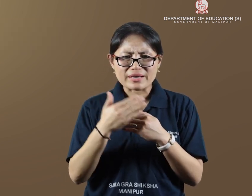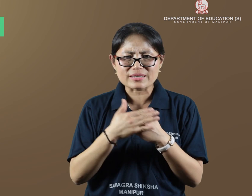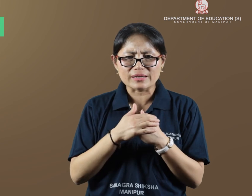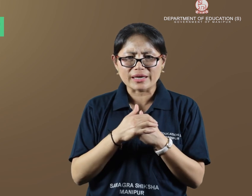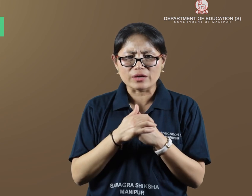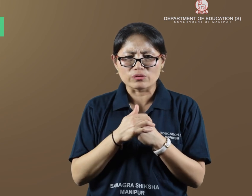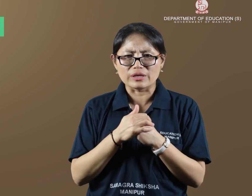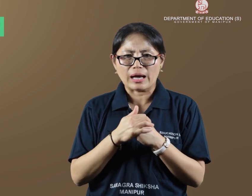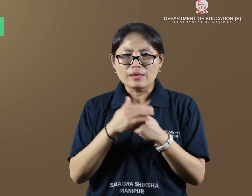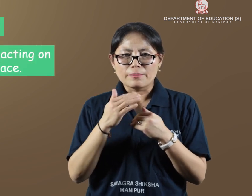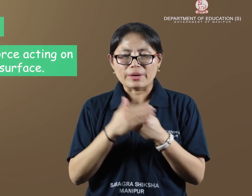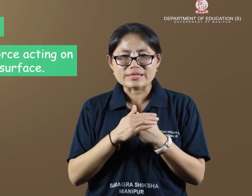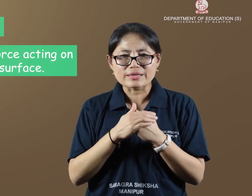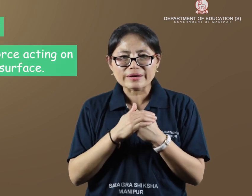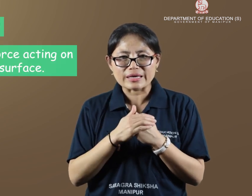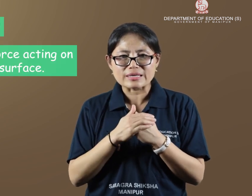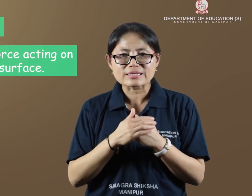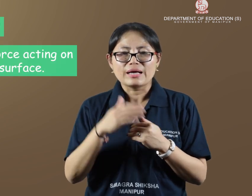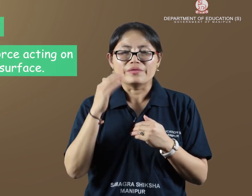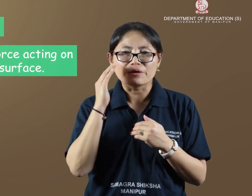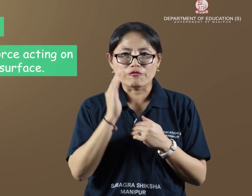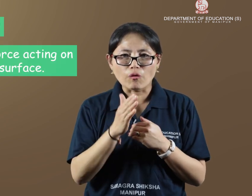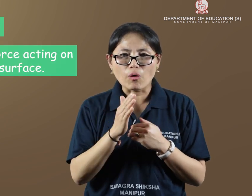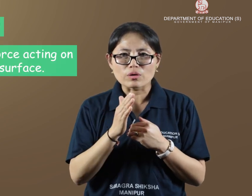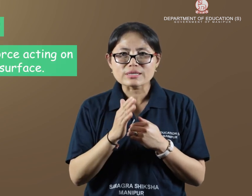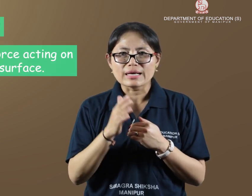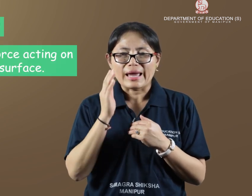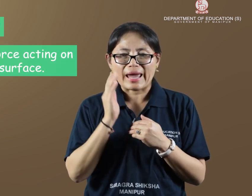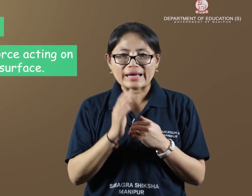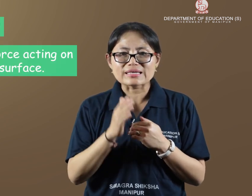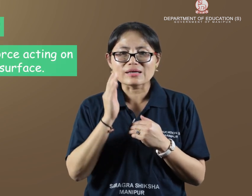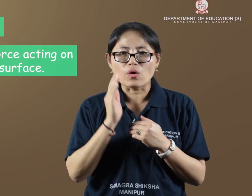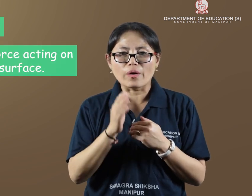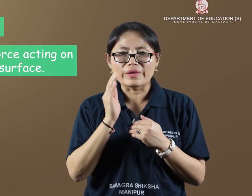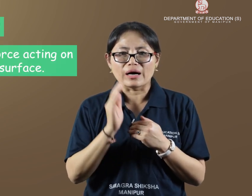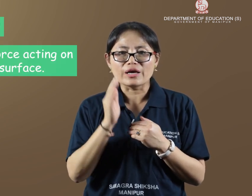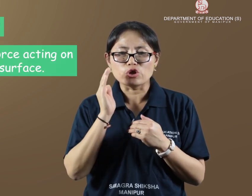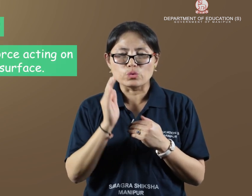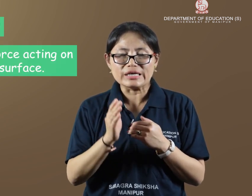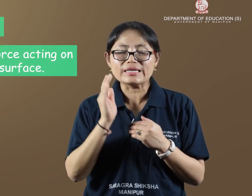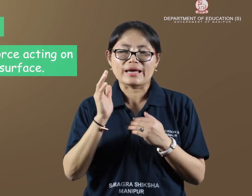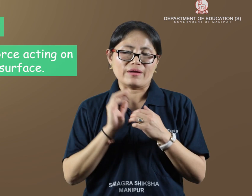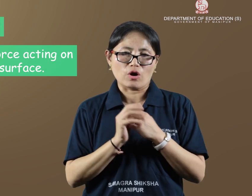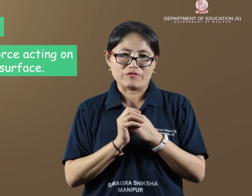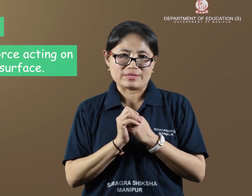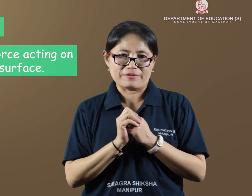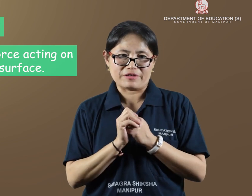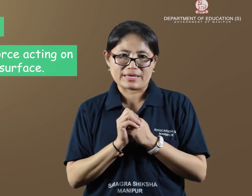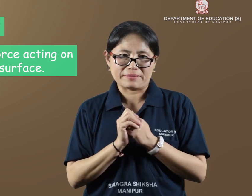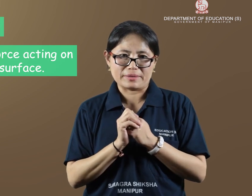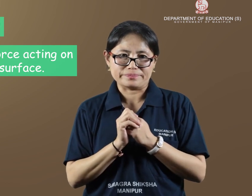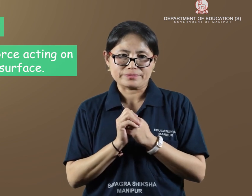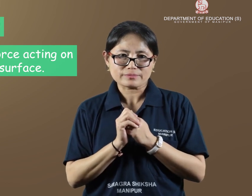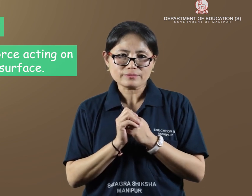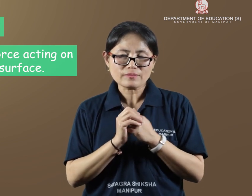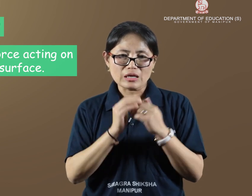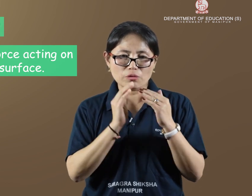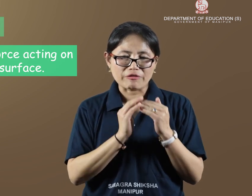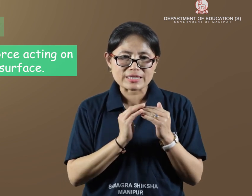pressure adi kaino dudya. Pressure is the force acting on a unit area of a surface haibane. So pressure